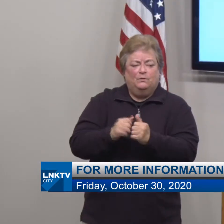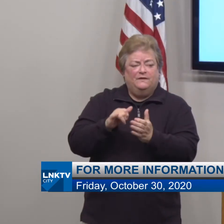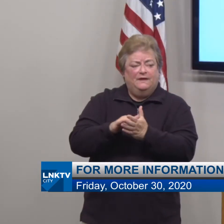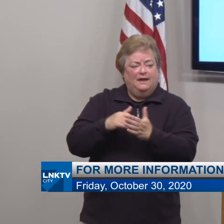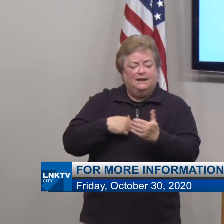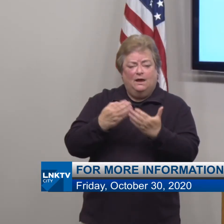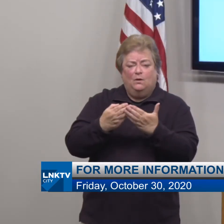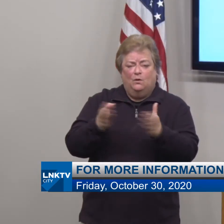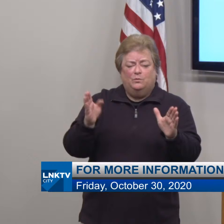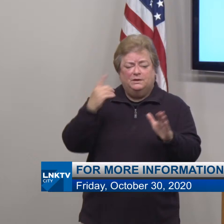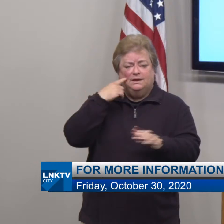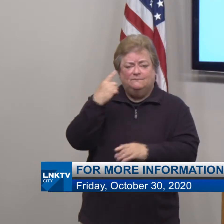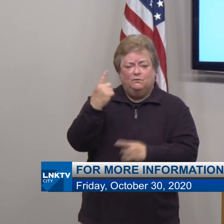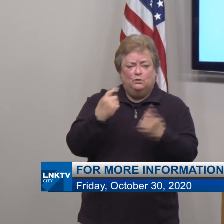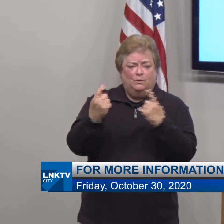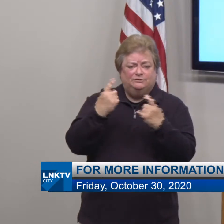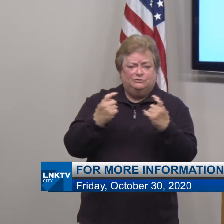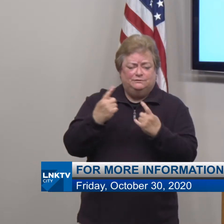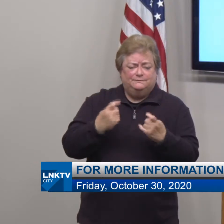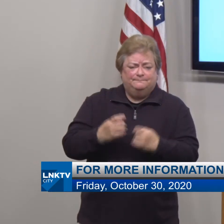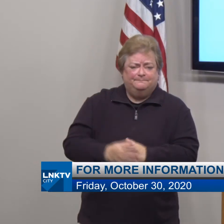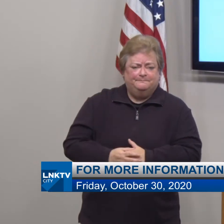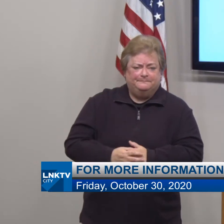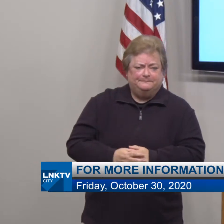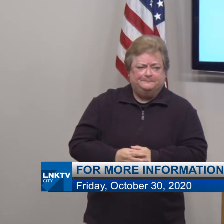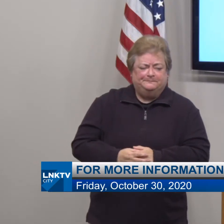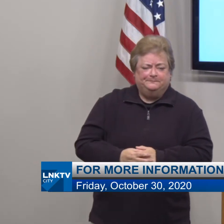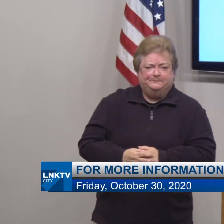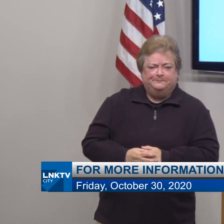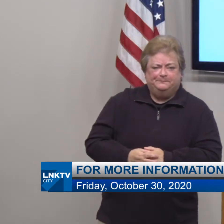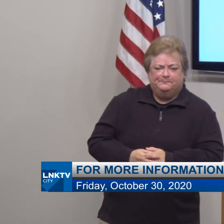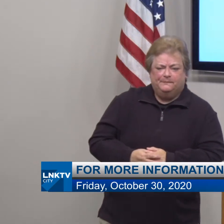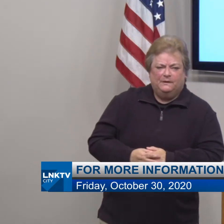we'd be happy to open up for questions.